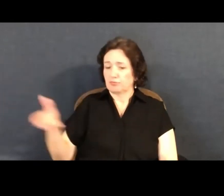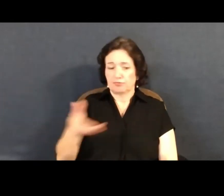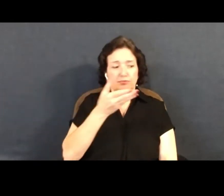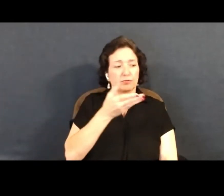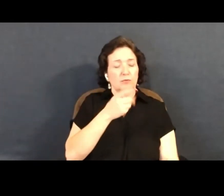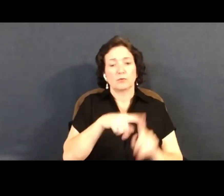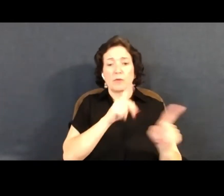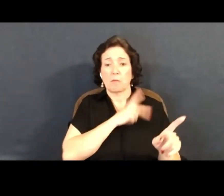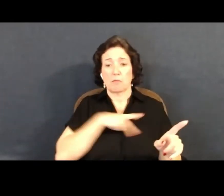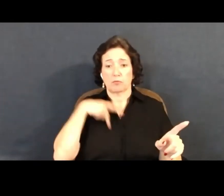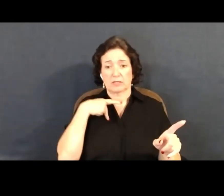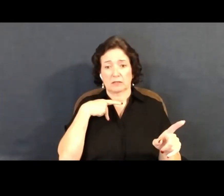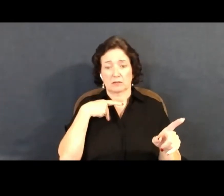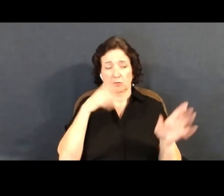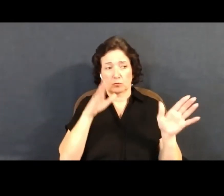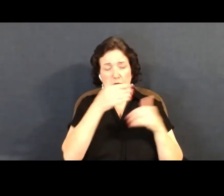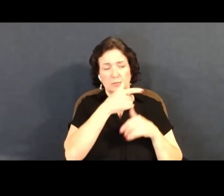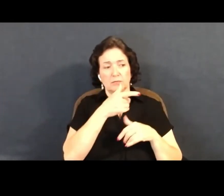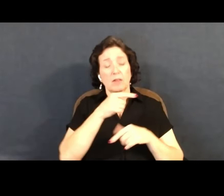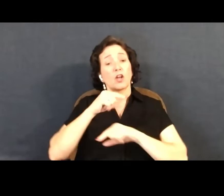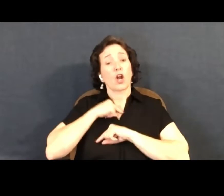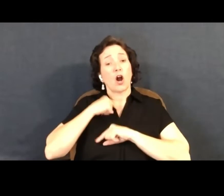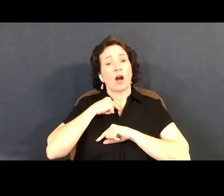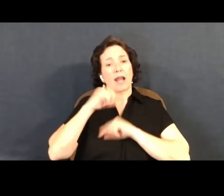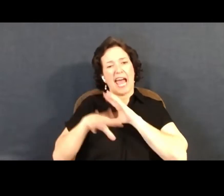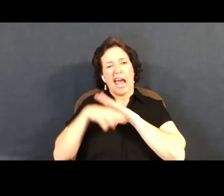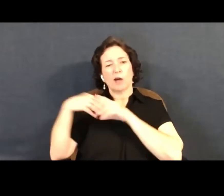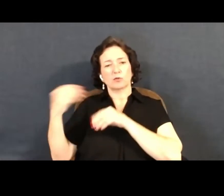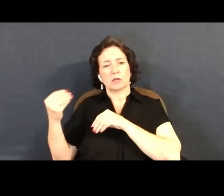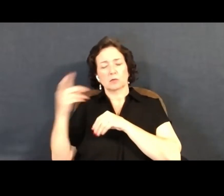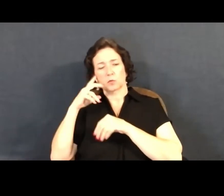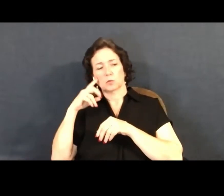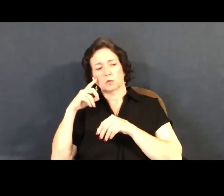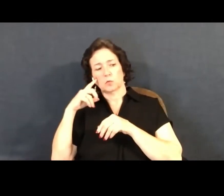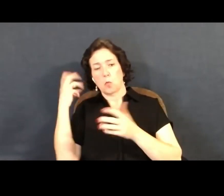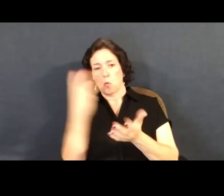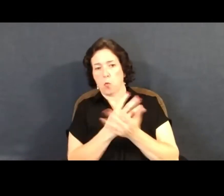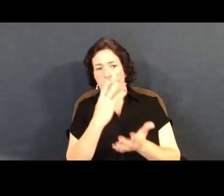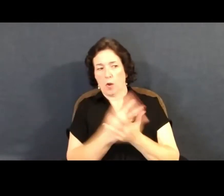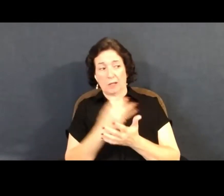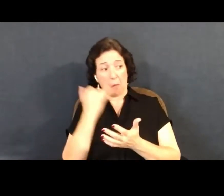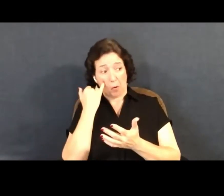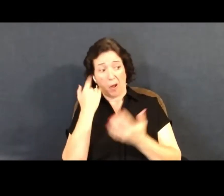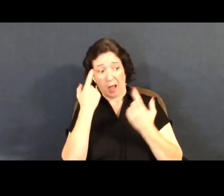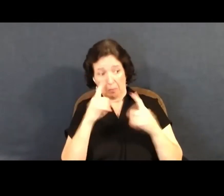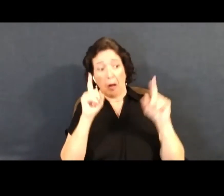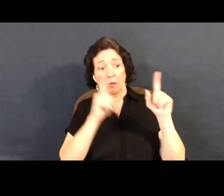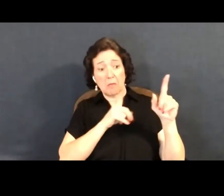apartment, and a guard was placed outside to witness the momentous event, should it ever